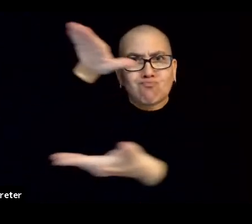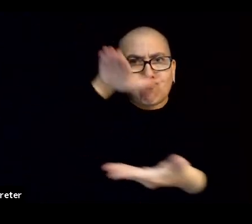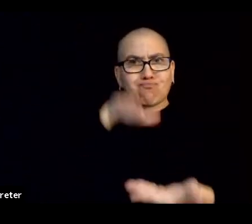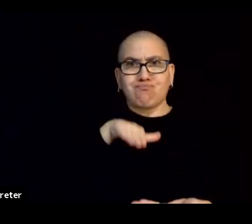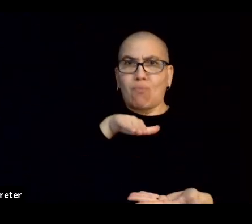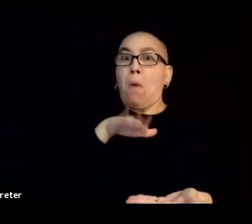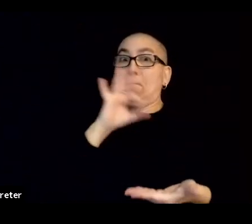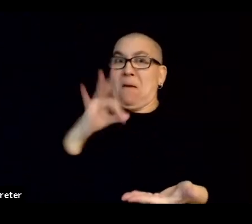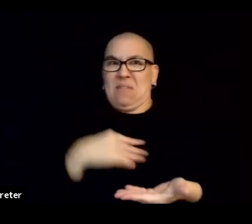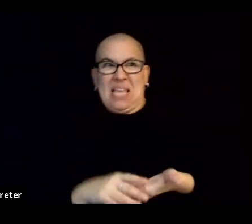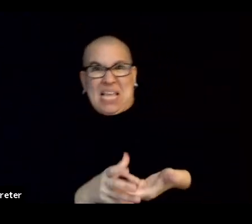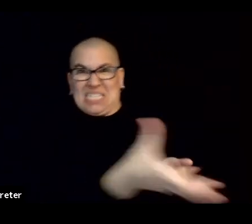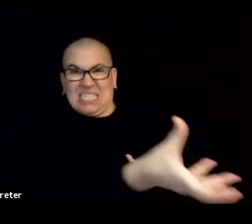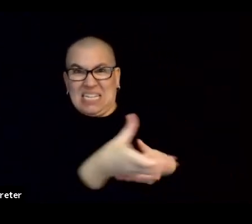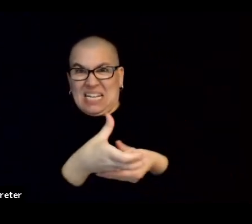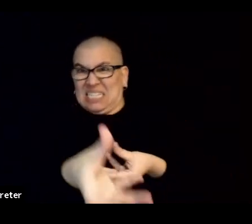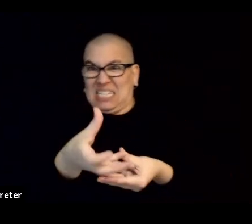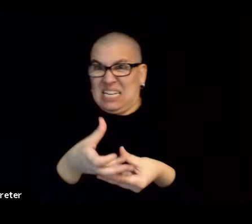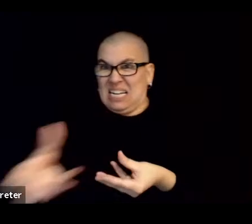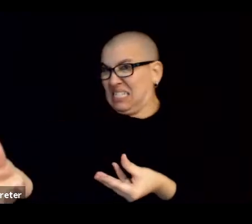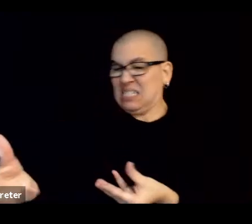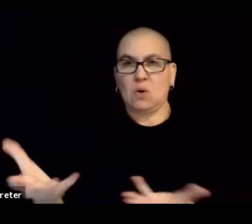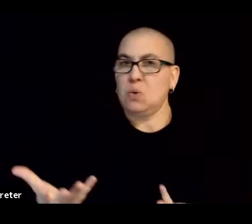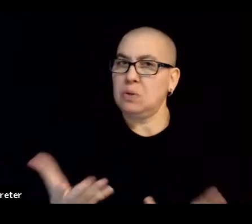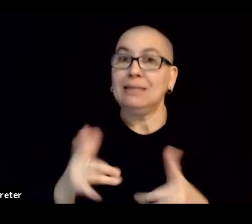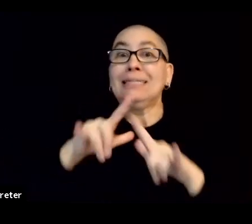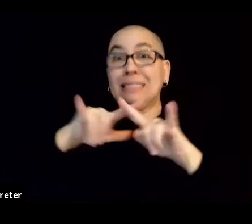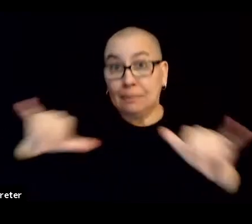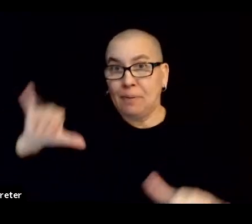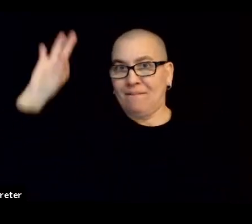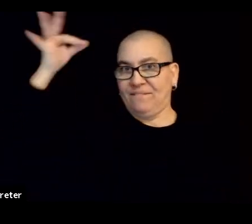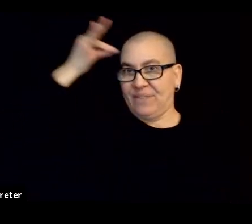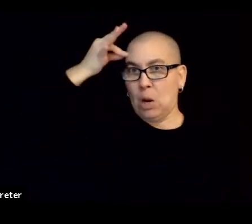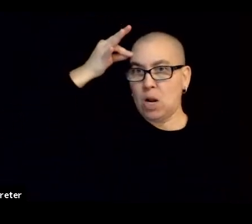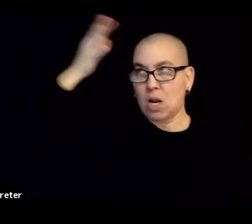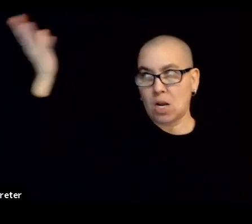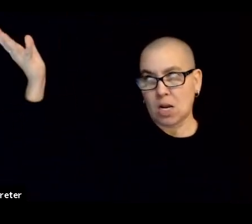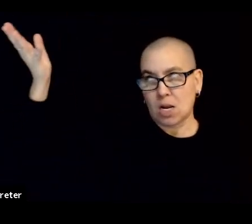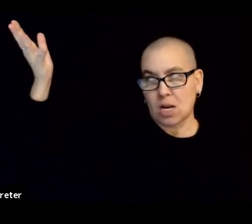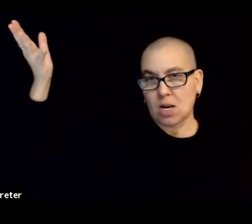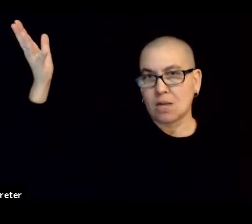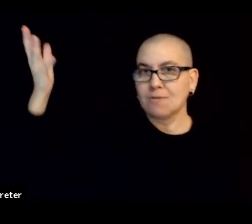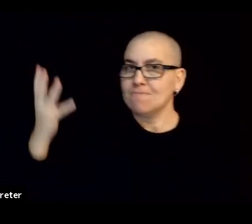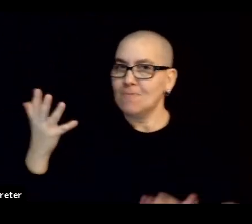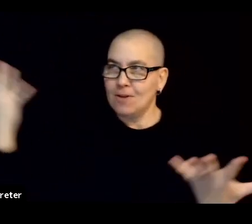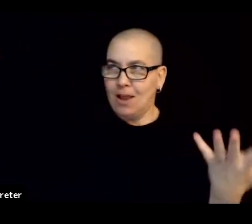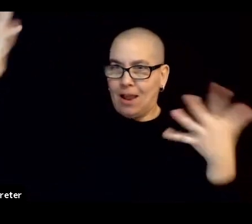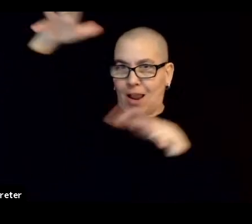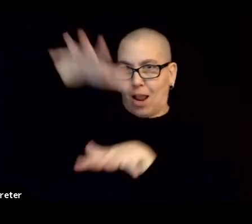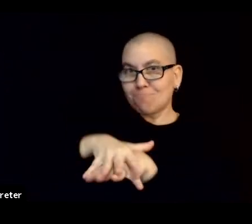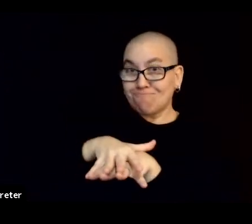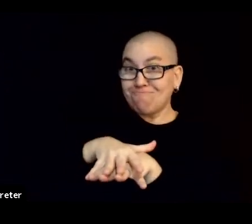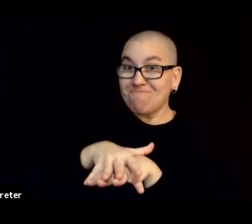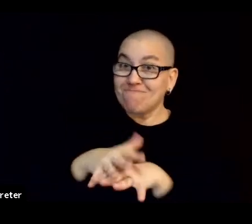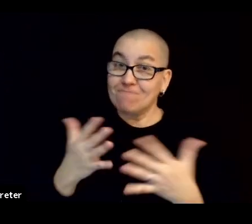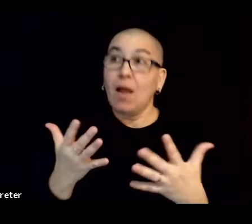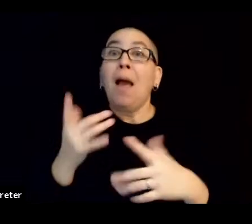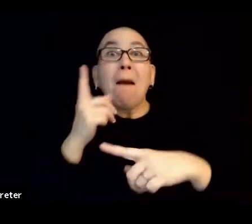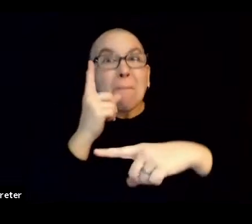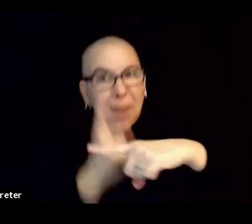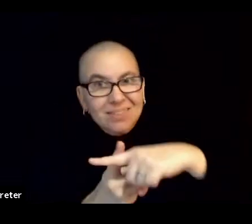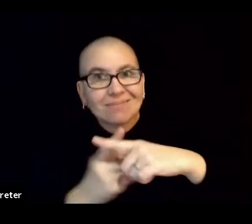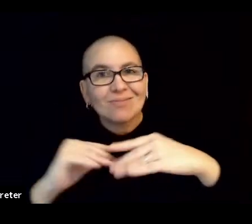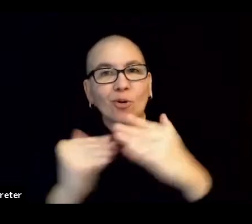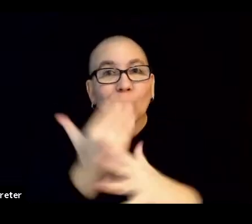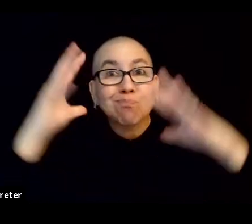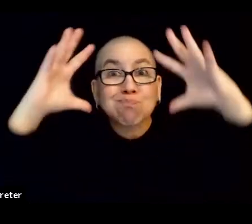supply coming in the coming weeks and months with the new administration, and with more vaccines in the pipeline being